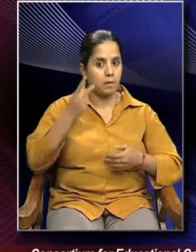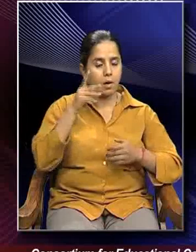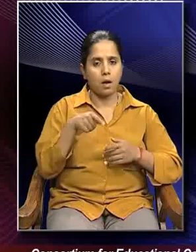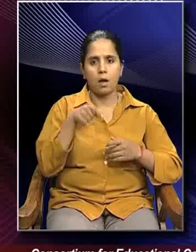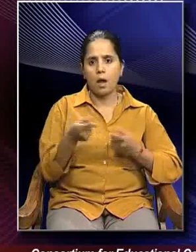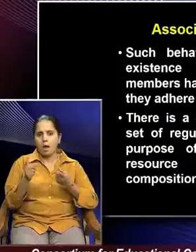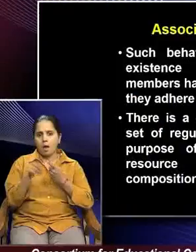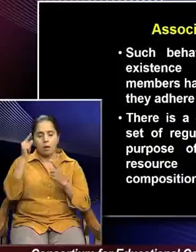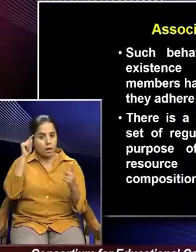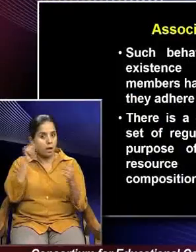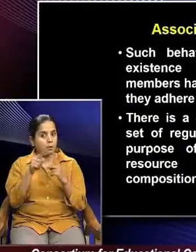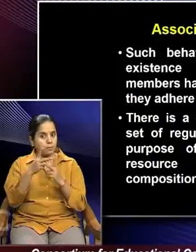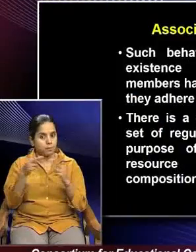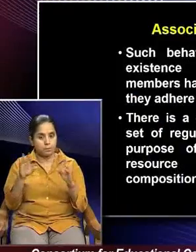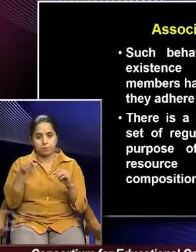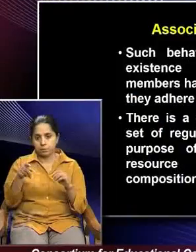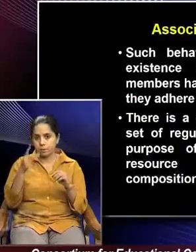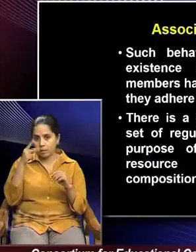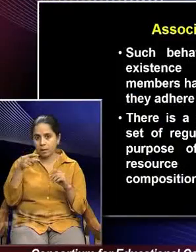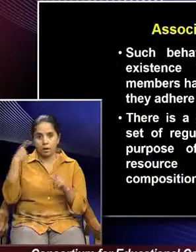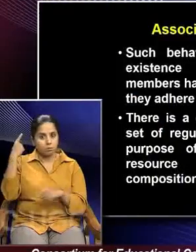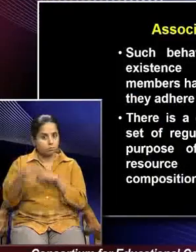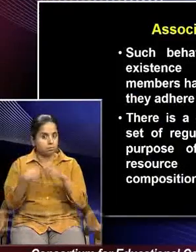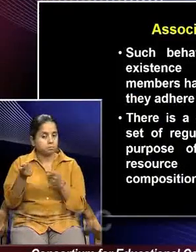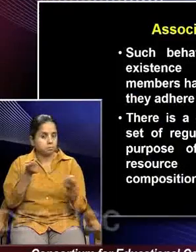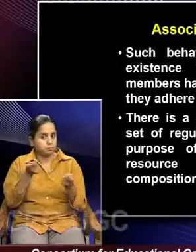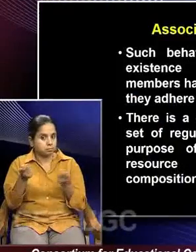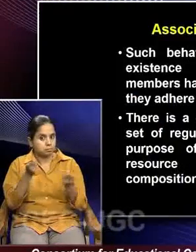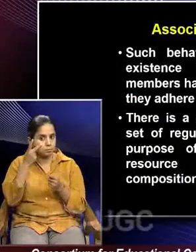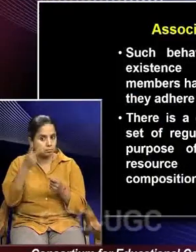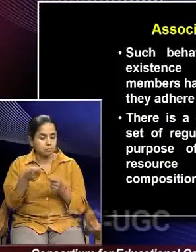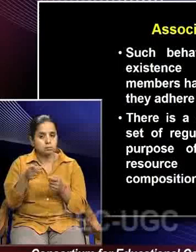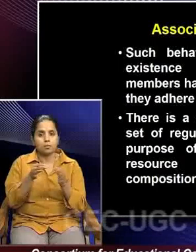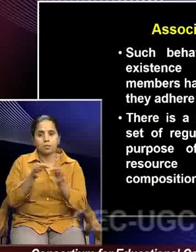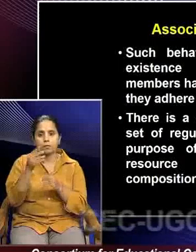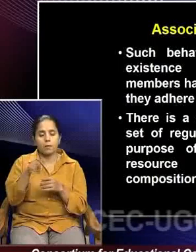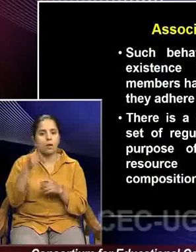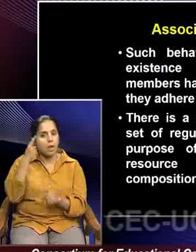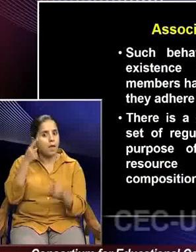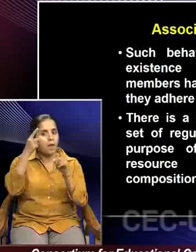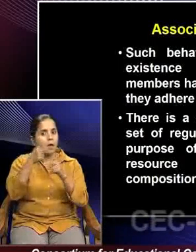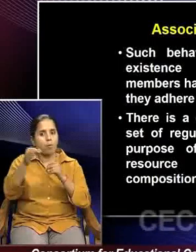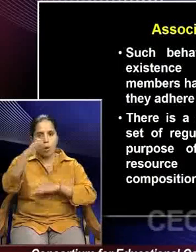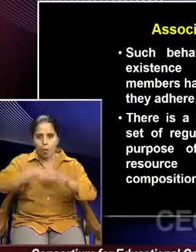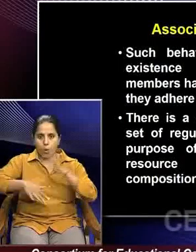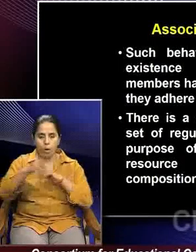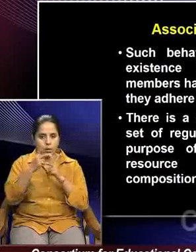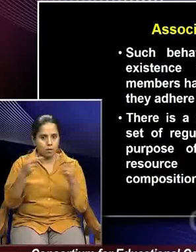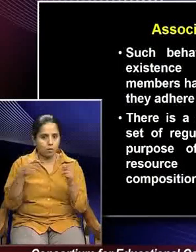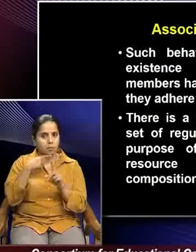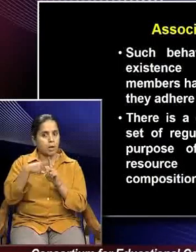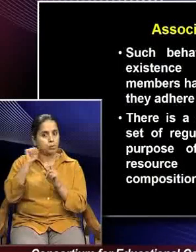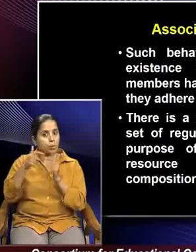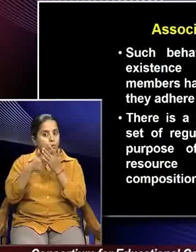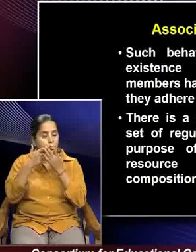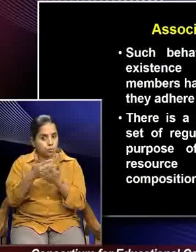explicit agreement on a set of regulations that define the purpose of organization, its